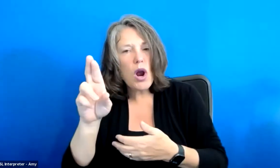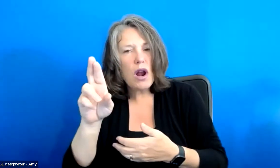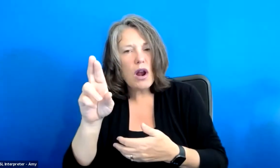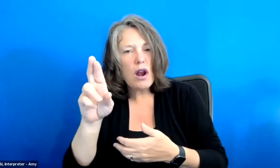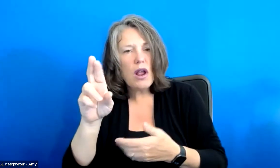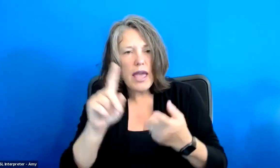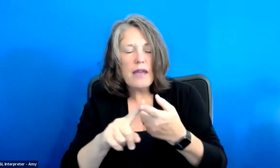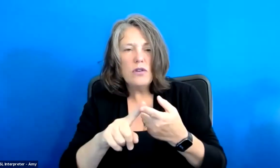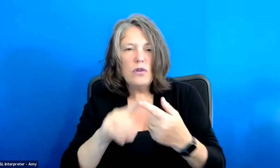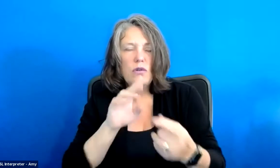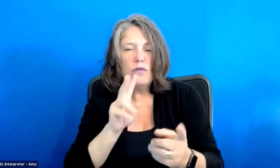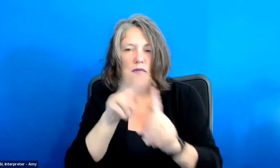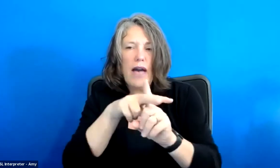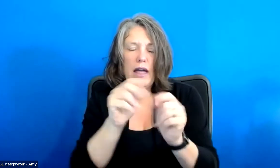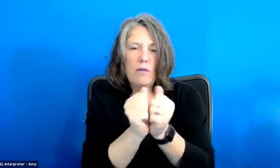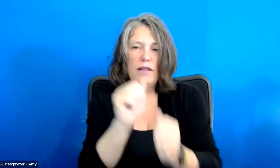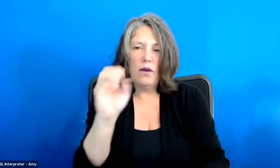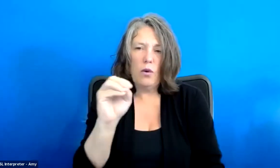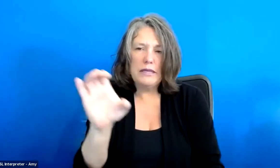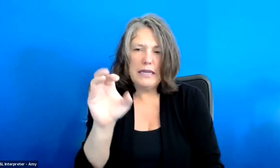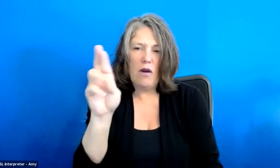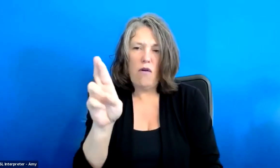and to file with OCR.